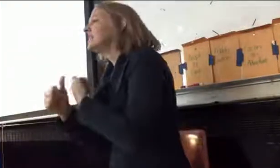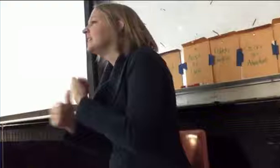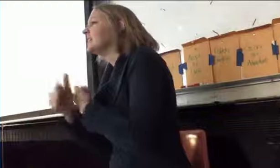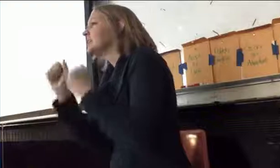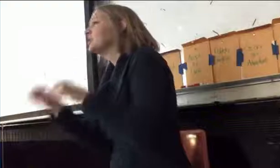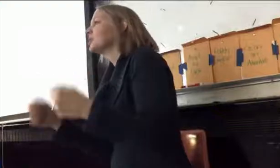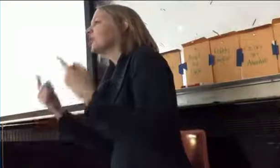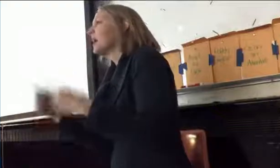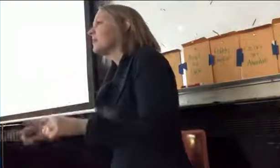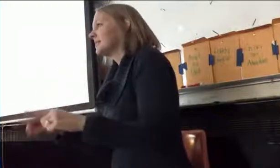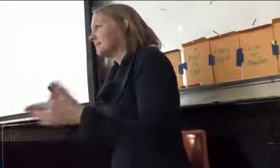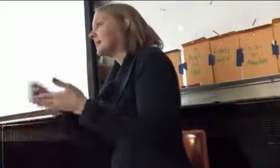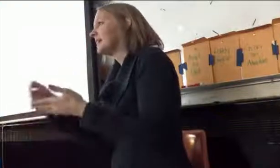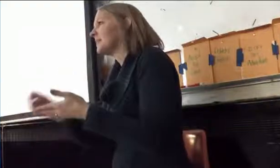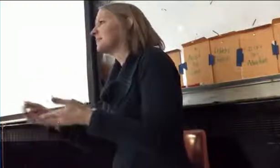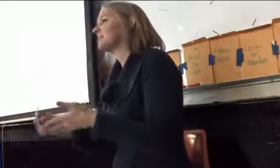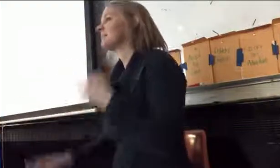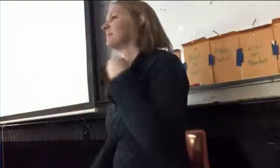happen.